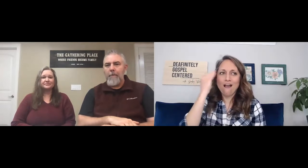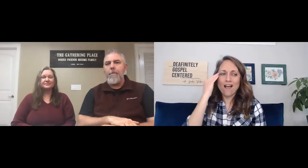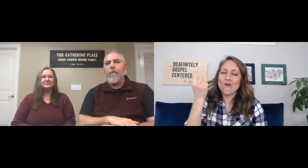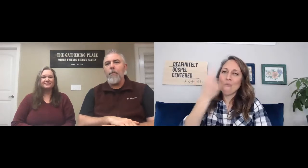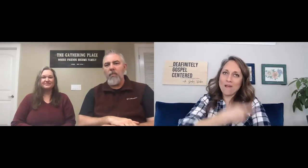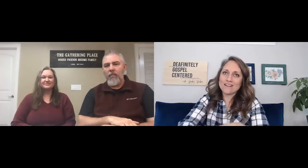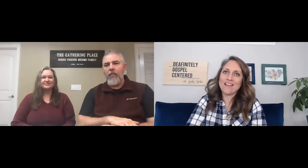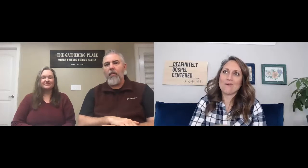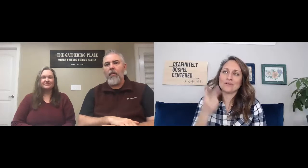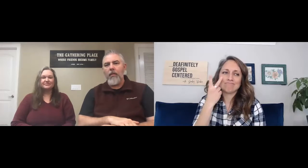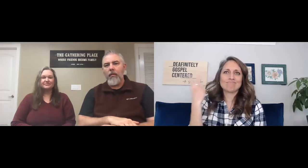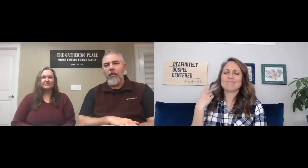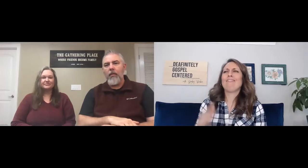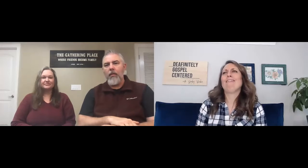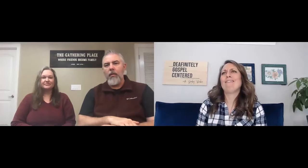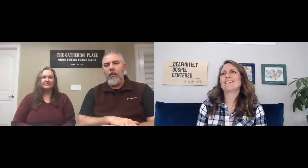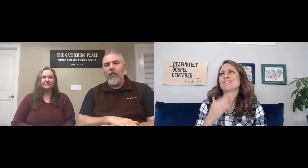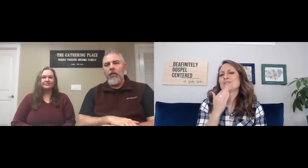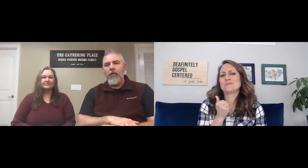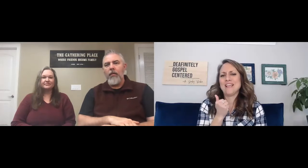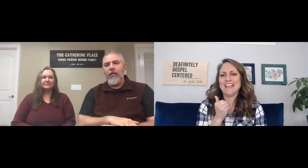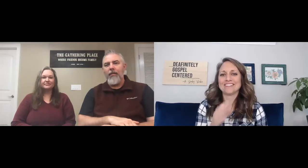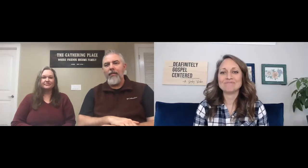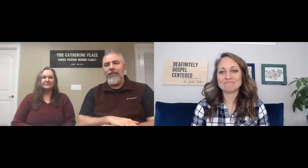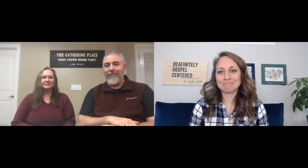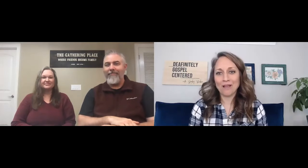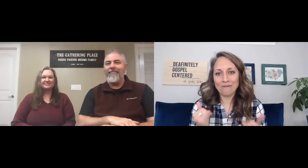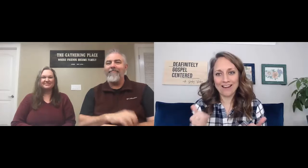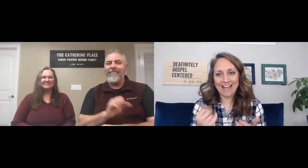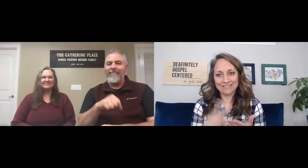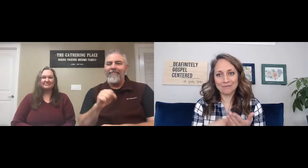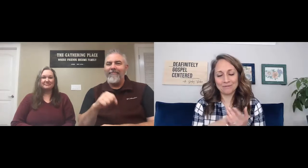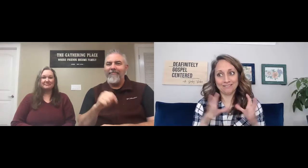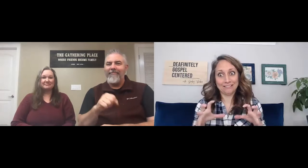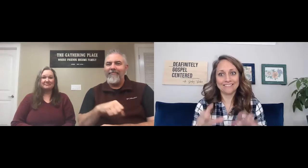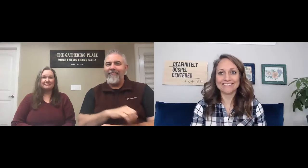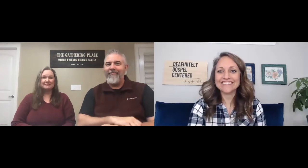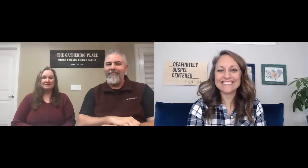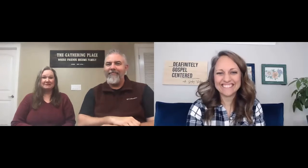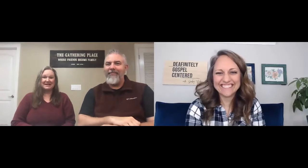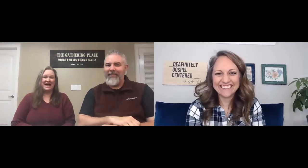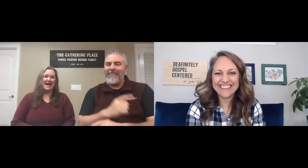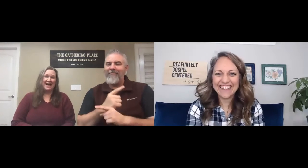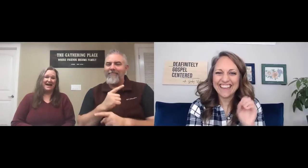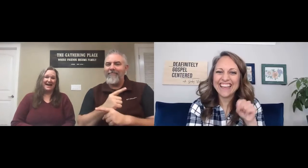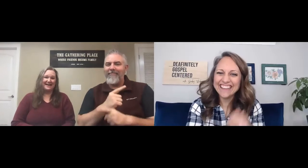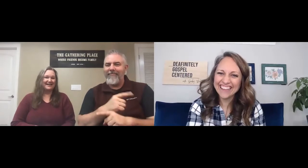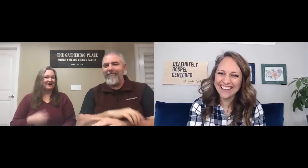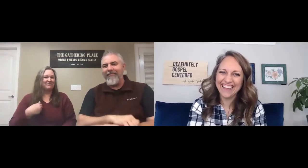I know that one day I'm going to look back and know that these days were sweet. But right now I just want to kill them. That's very